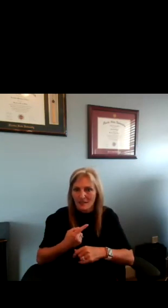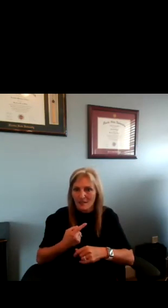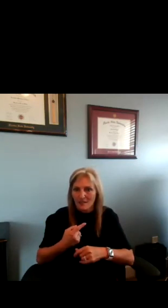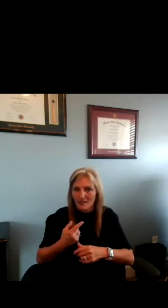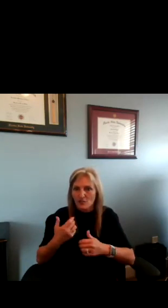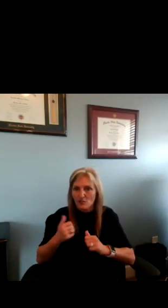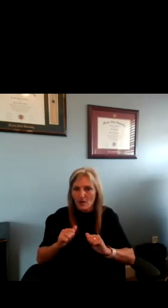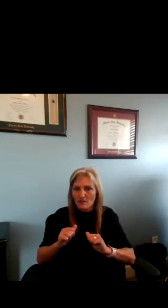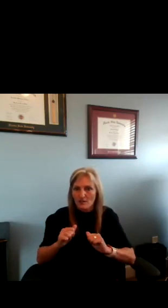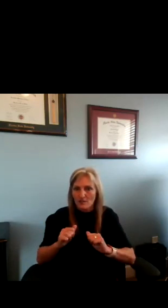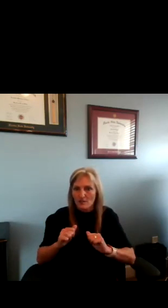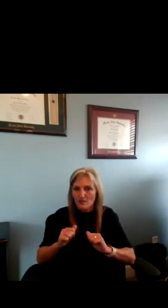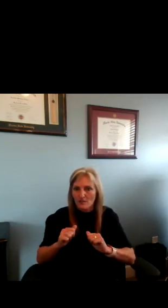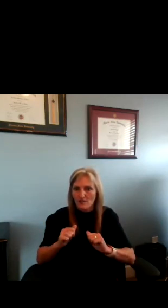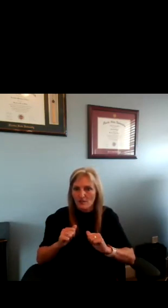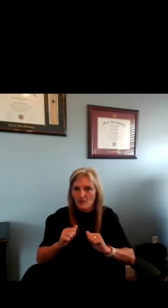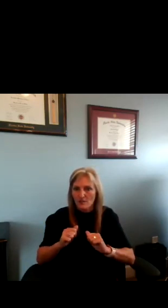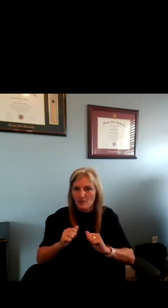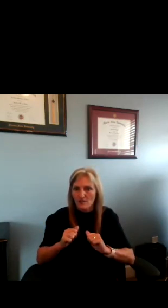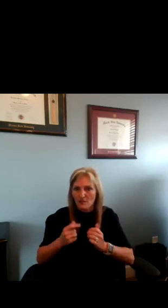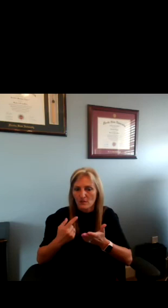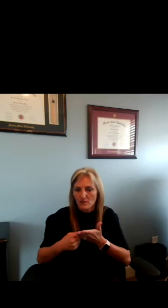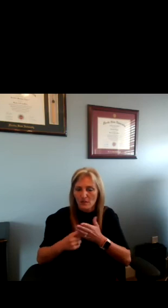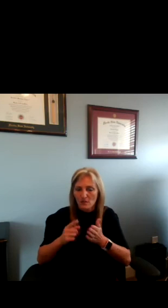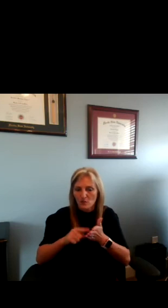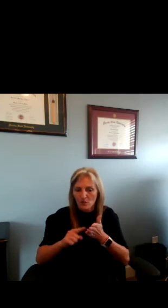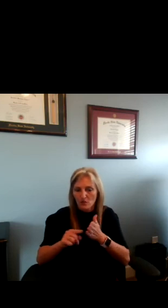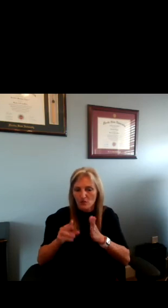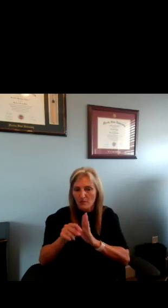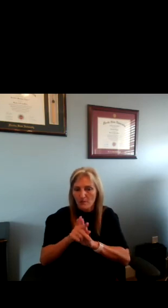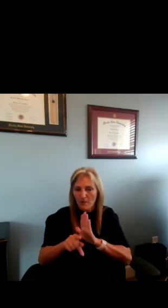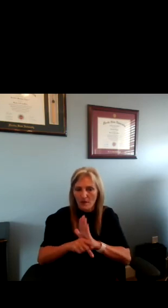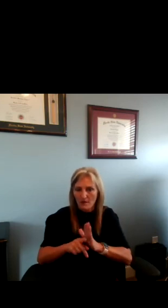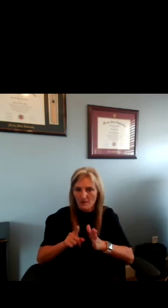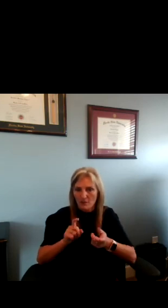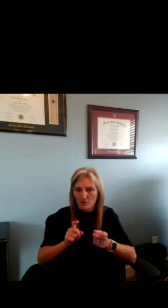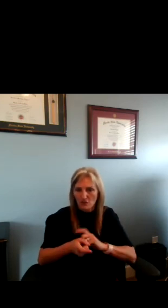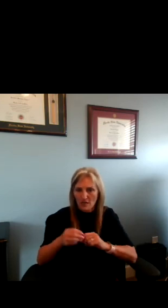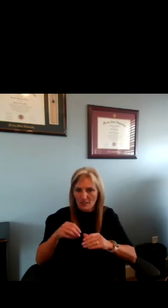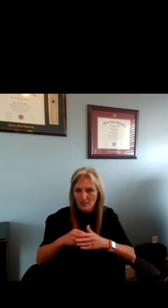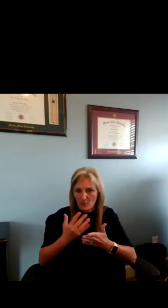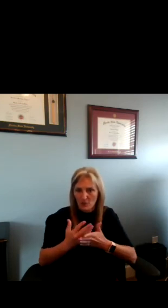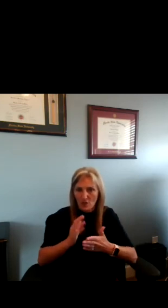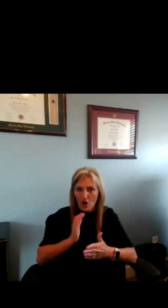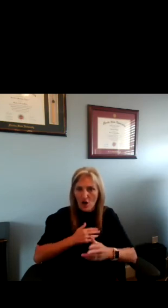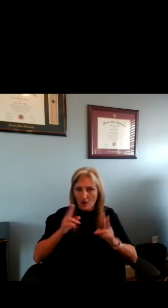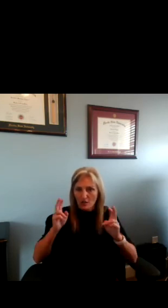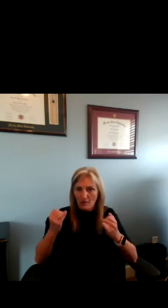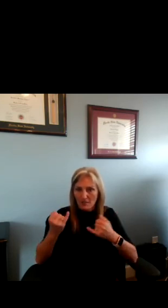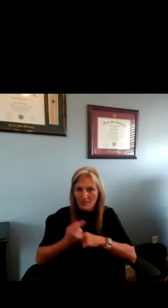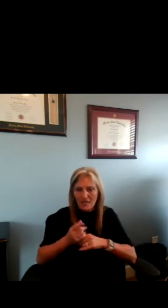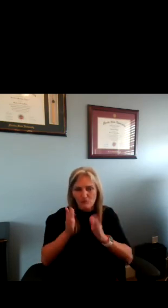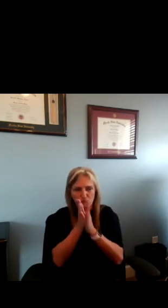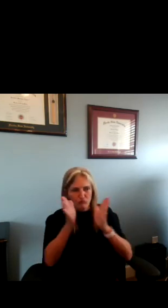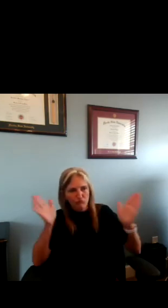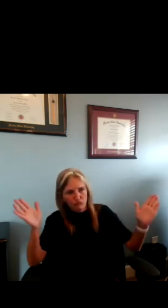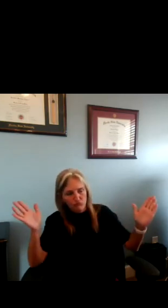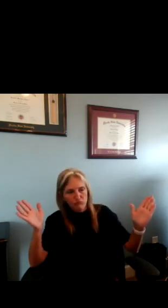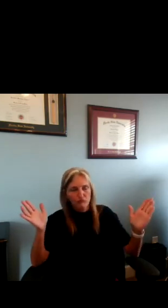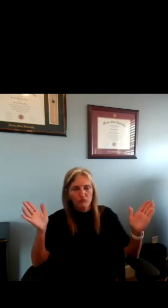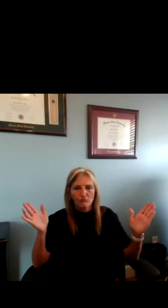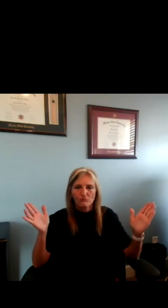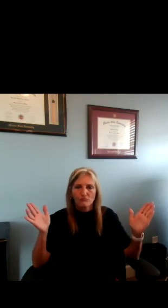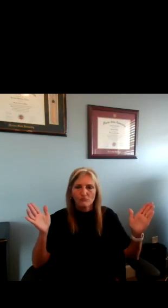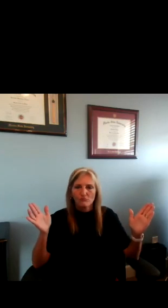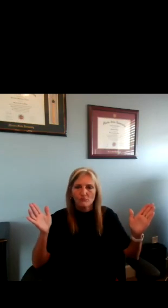that then discuss research and policy change in US prisons. Our topics today are pretty broad and comprehensive, but